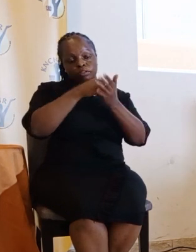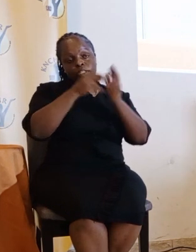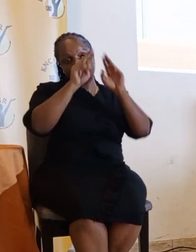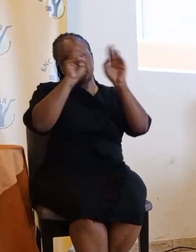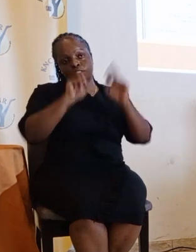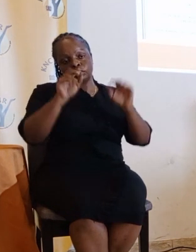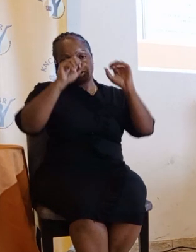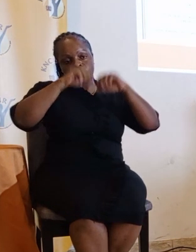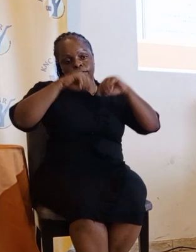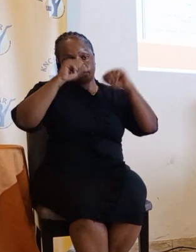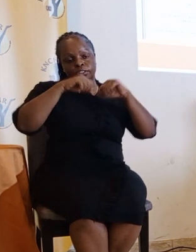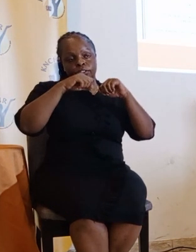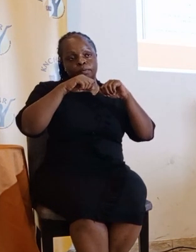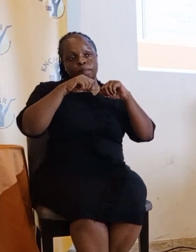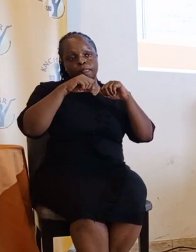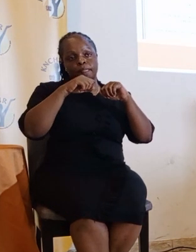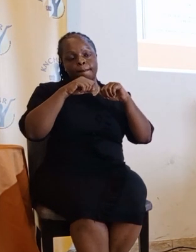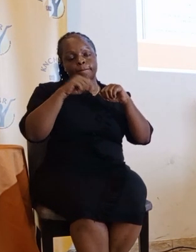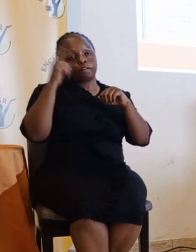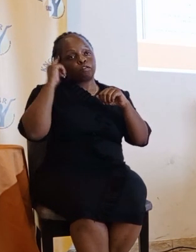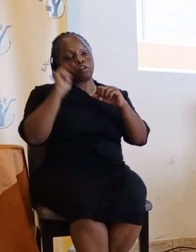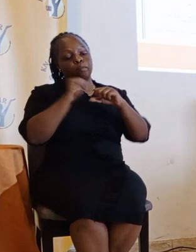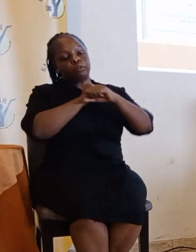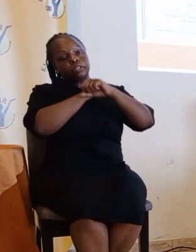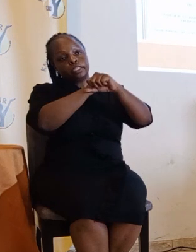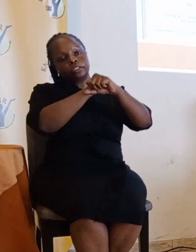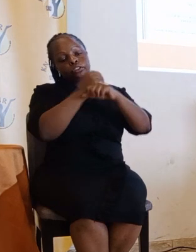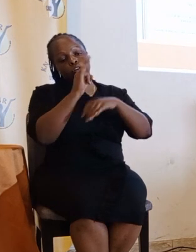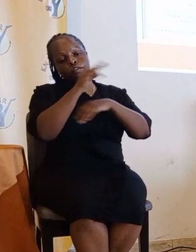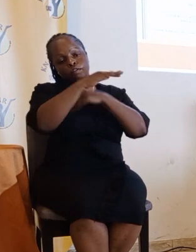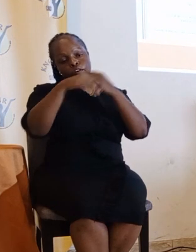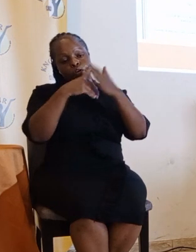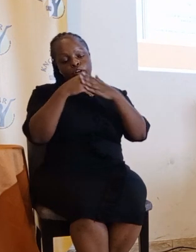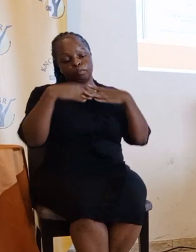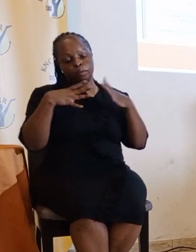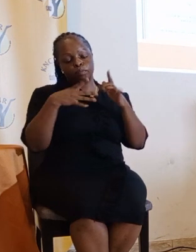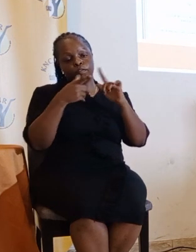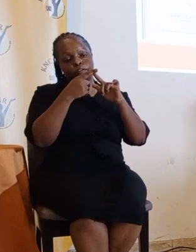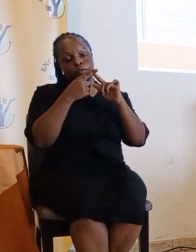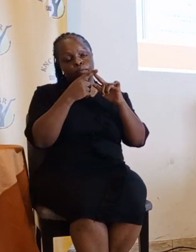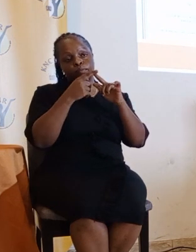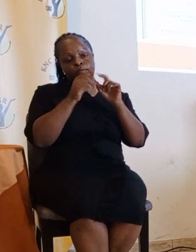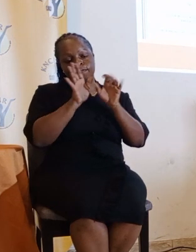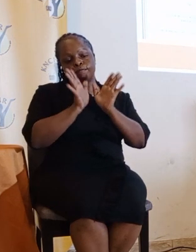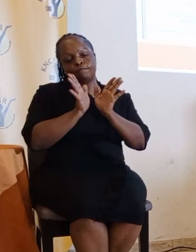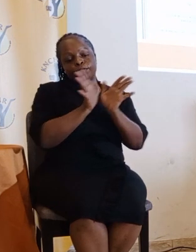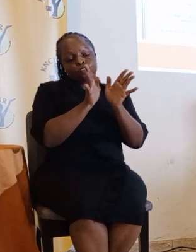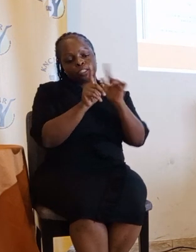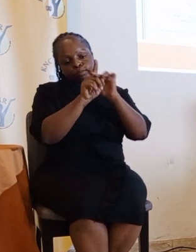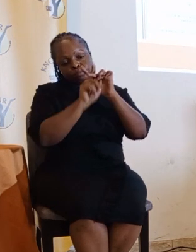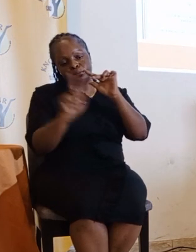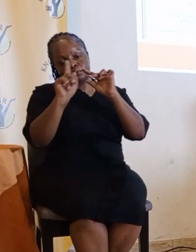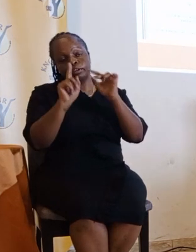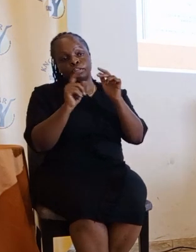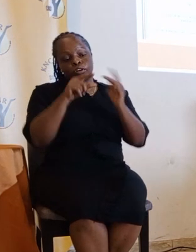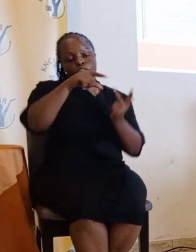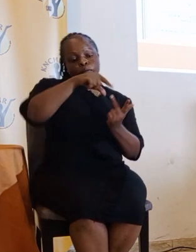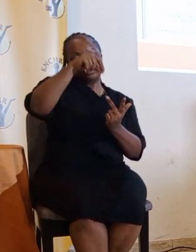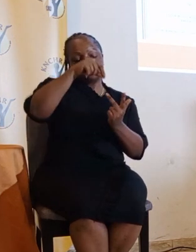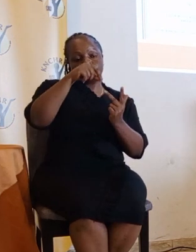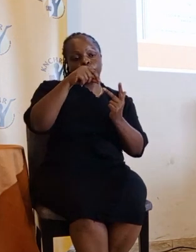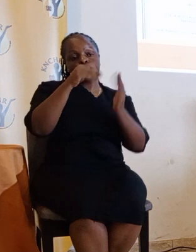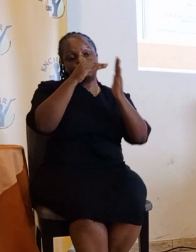International Convention for the Protection of All Persons from Enforced Disappearance, the Optional Protocol to